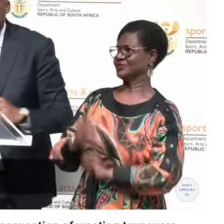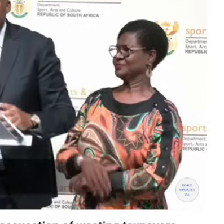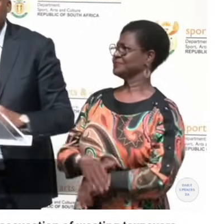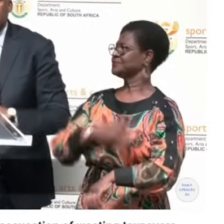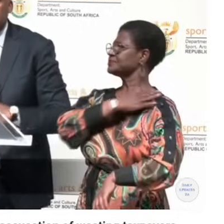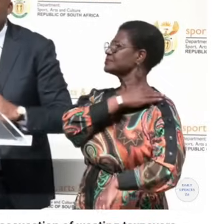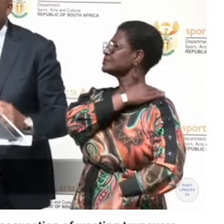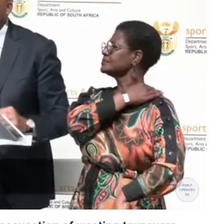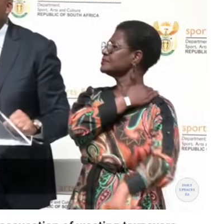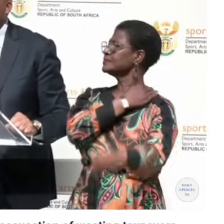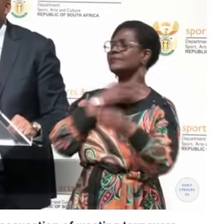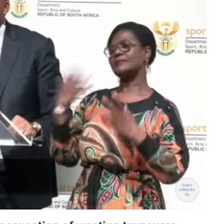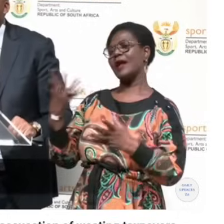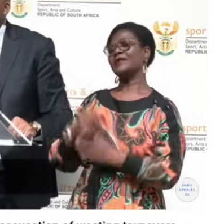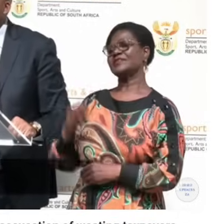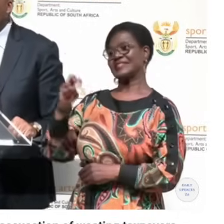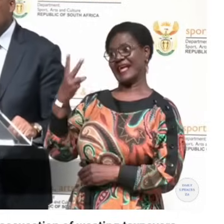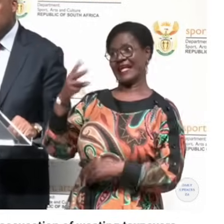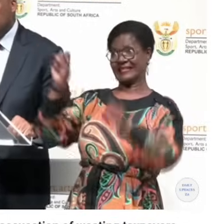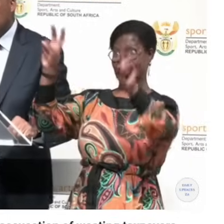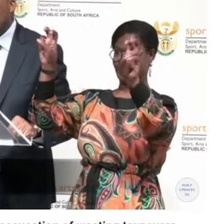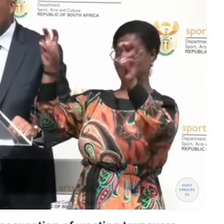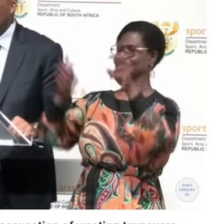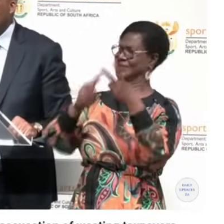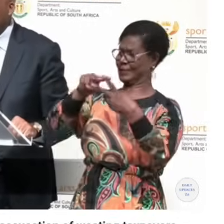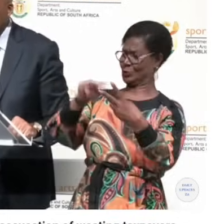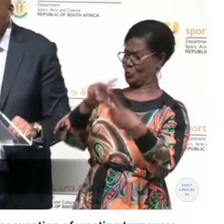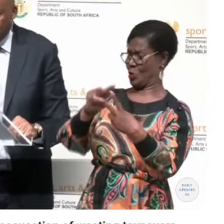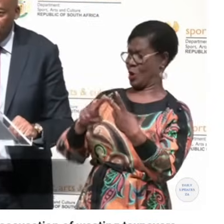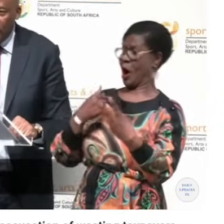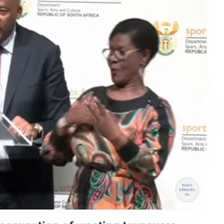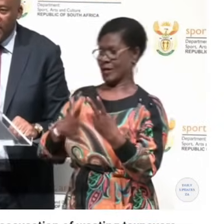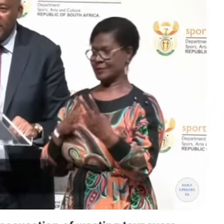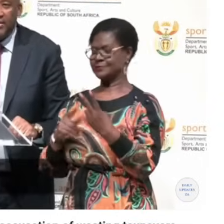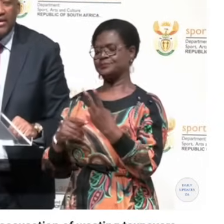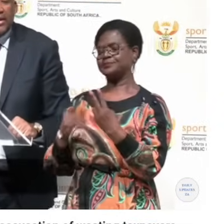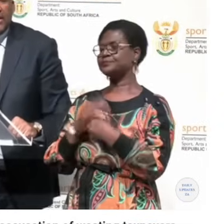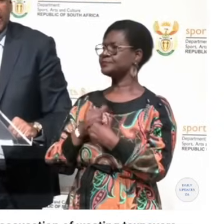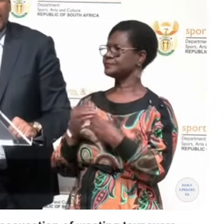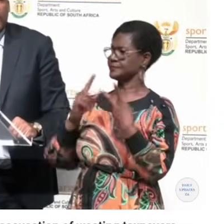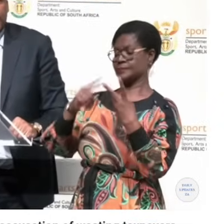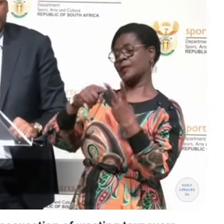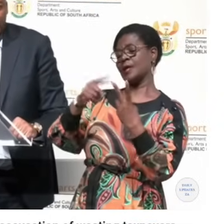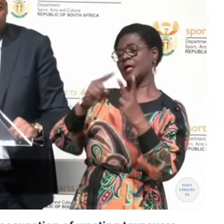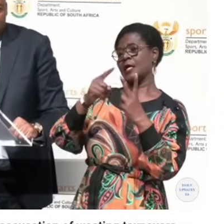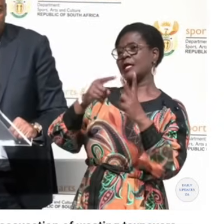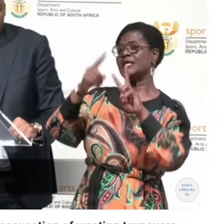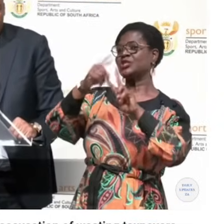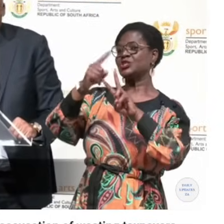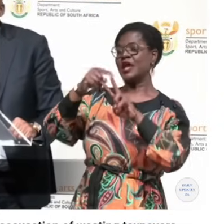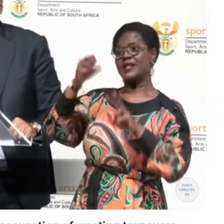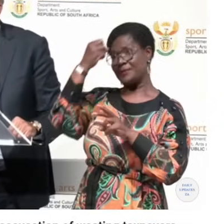The second issue, which is also in the media at the moment, I just want to get those two out of the way, and then I come to the work I've done. The issue of the